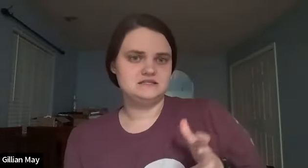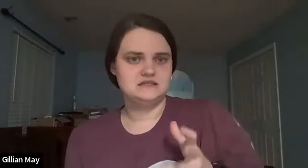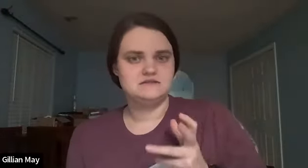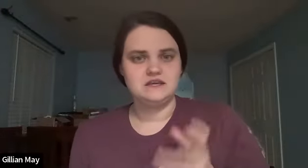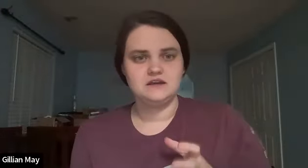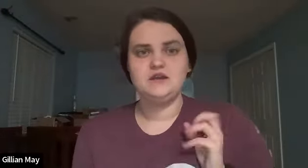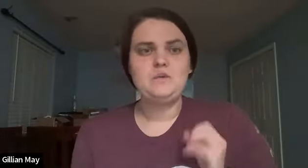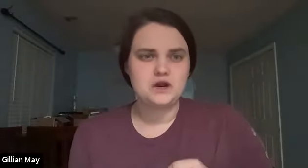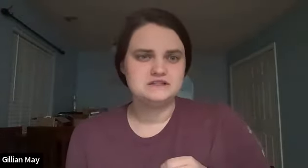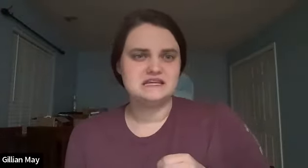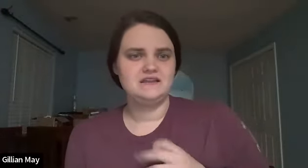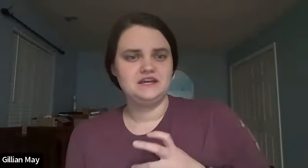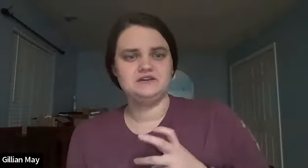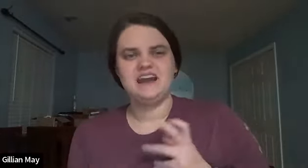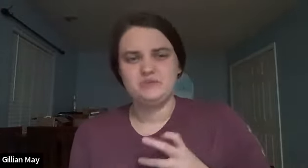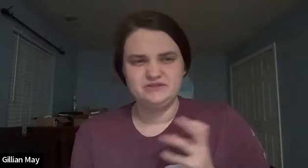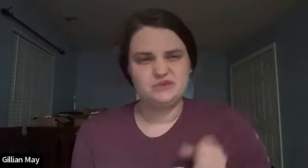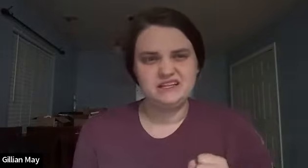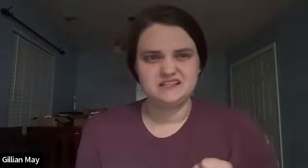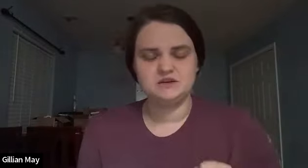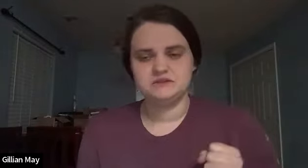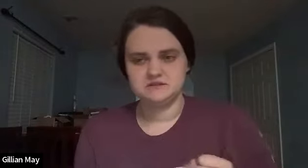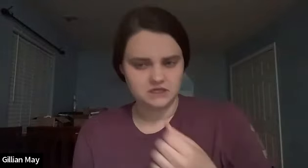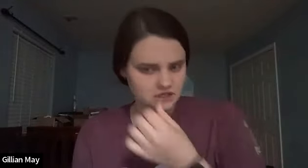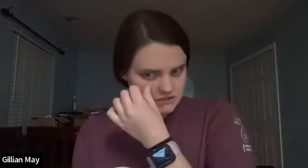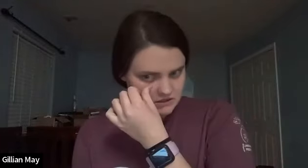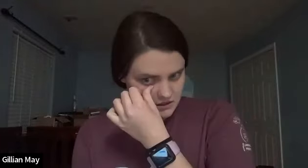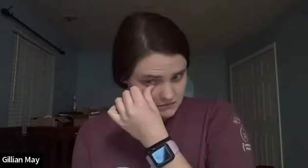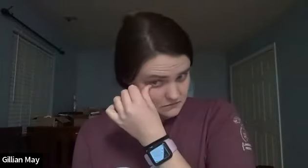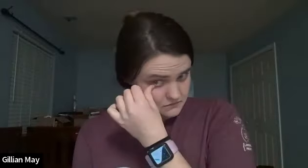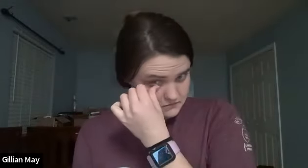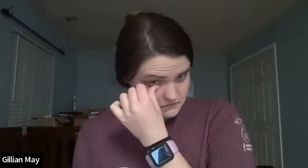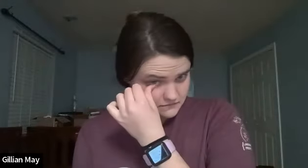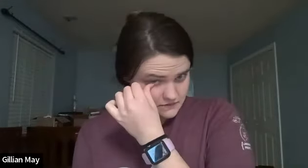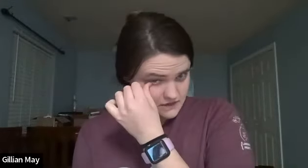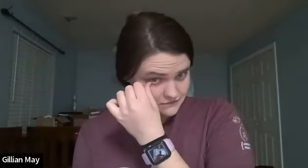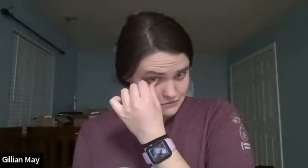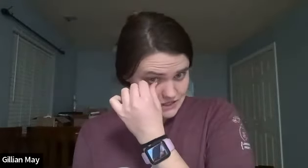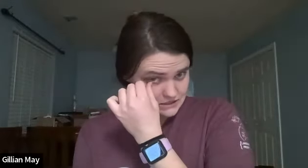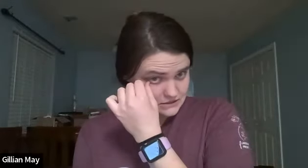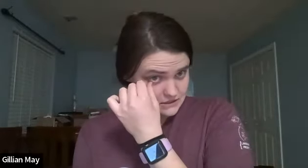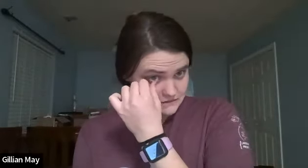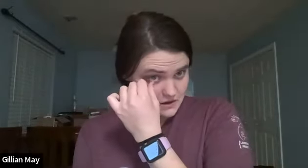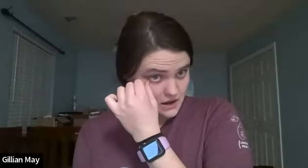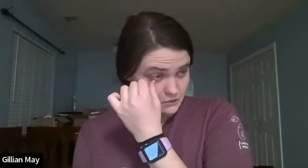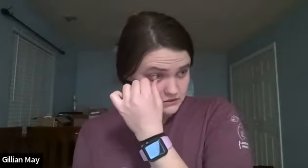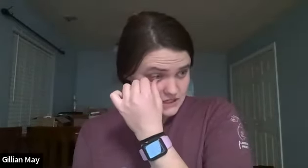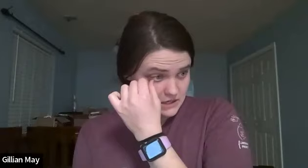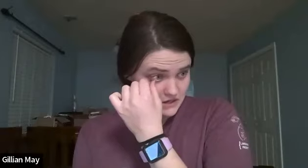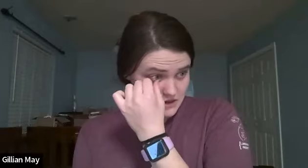can think of? Any words that like, you're like, I would really like to know what this one is, for the last few minutes. If not, I will say my